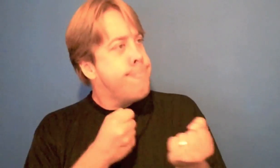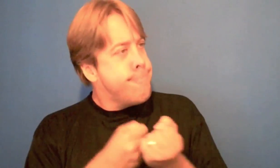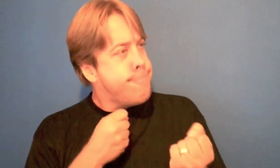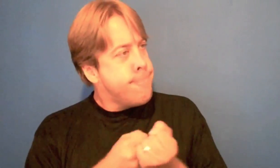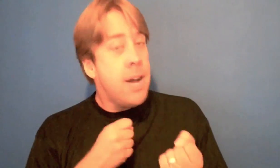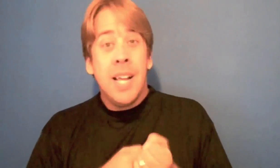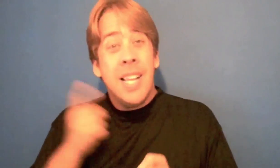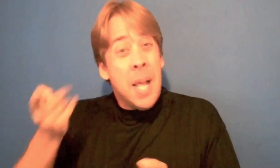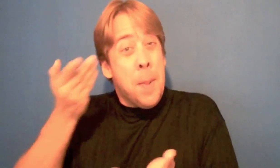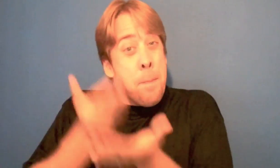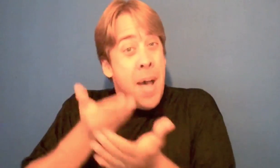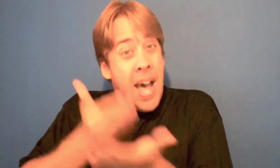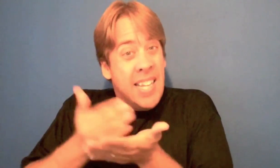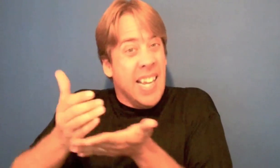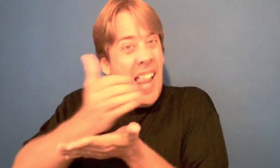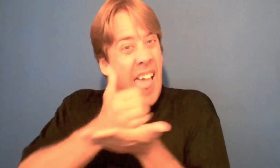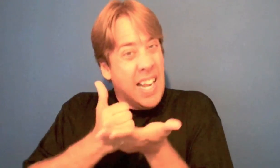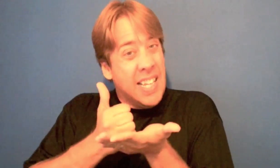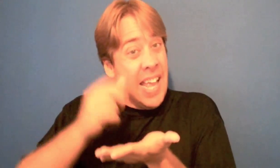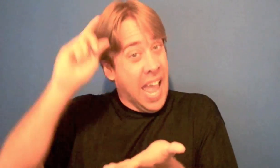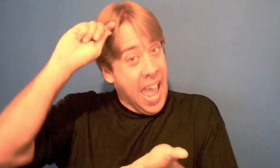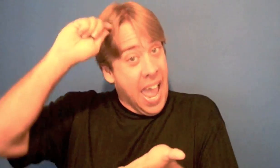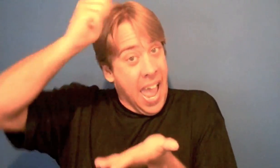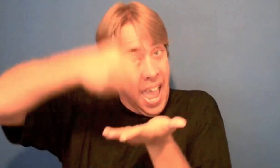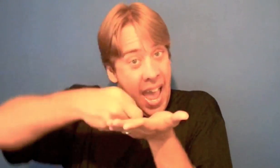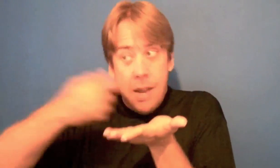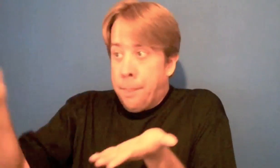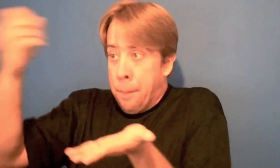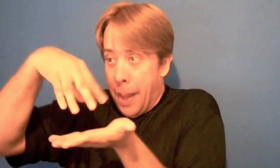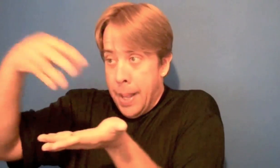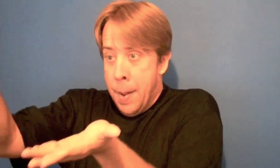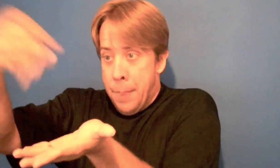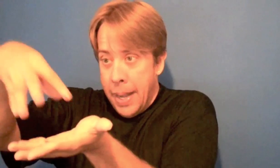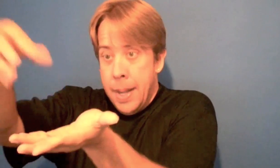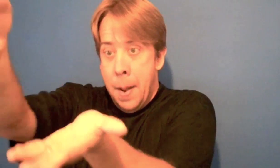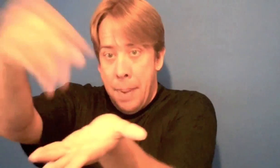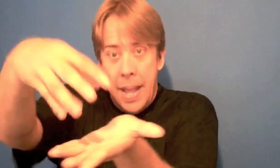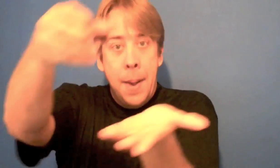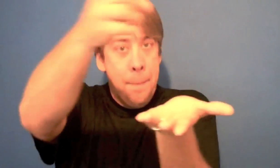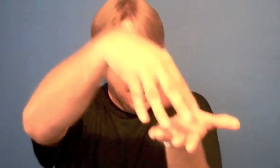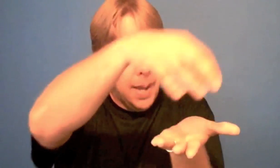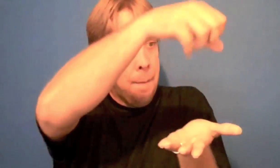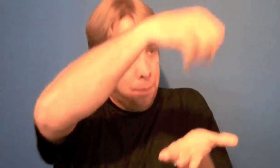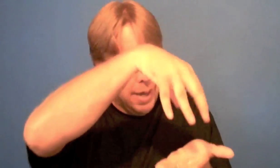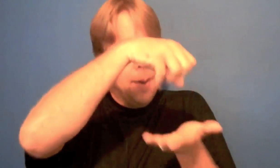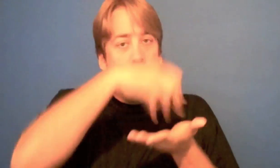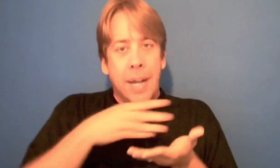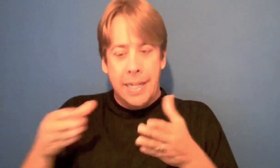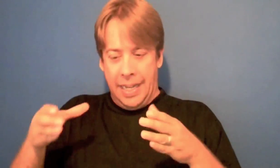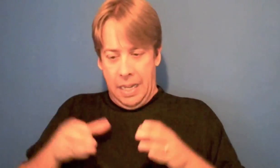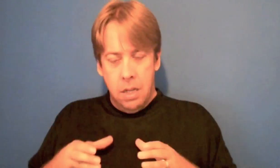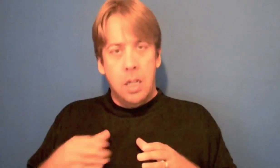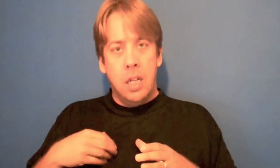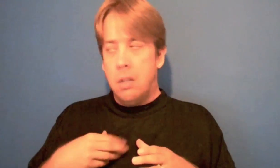were not jealous. They kept saying, we support you. They even took a hat and passed it around the room like a collection